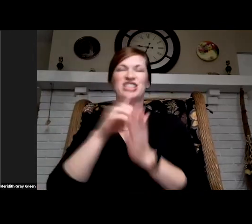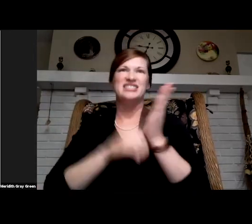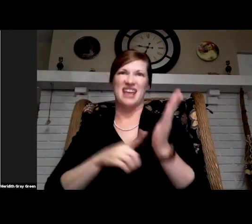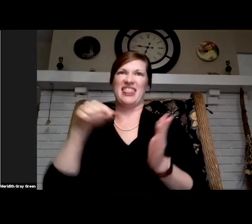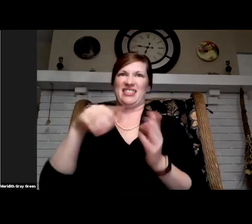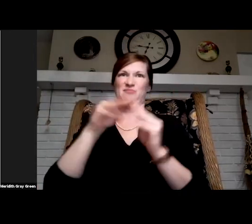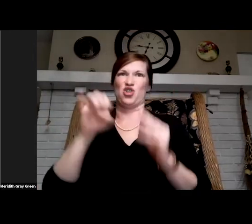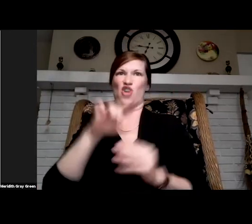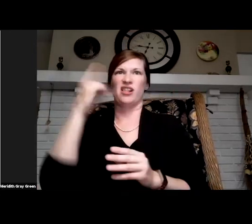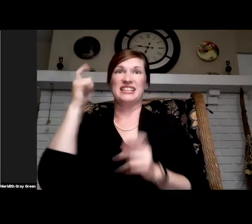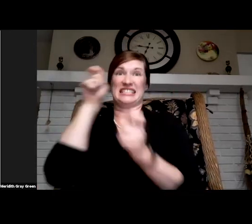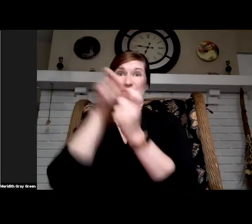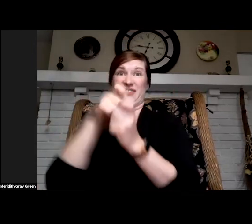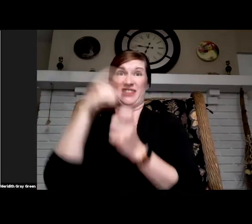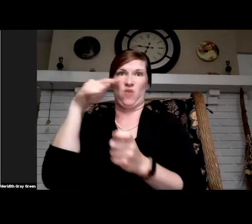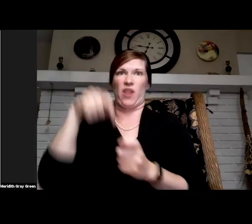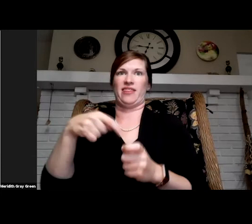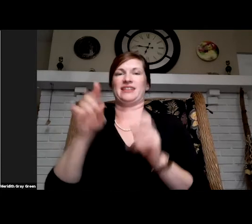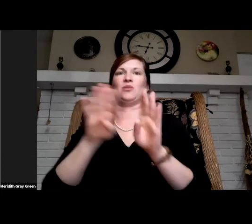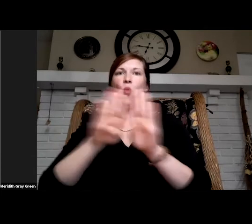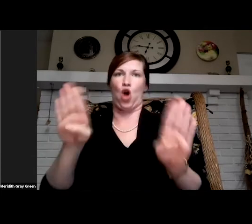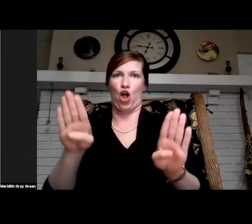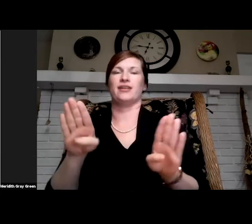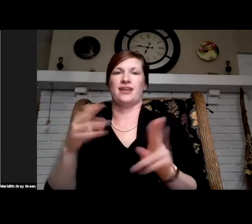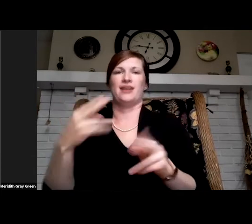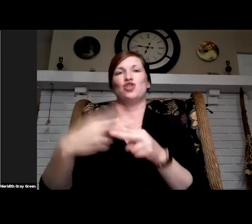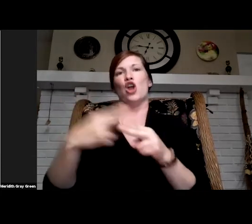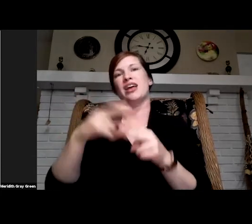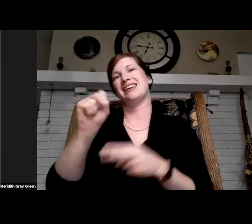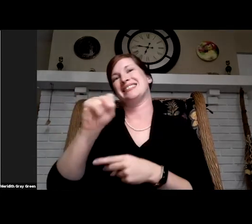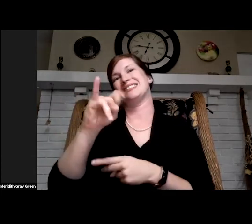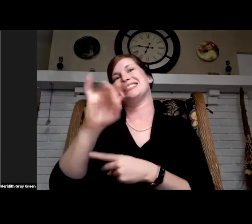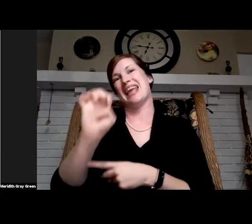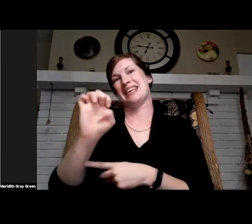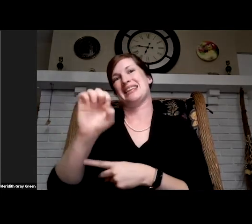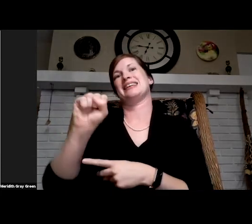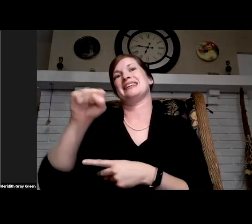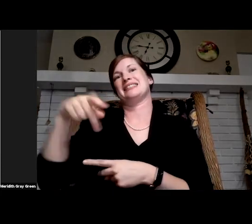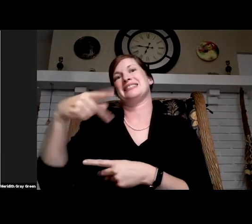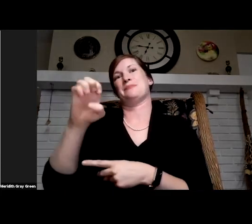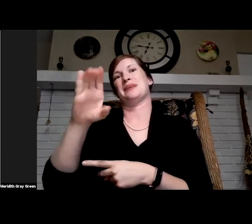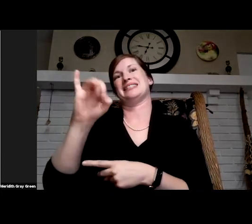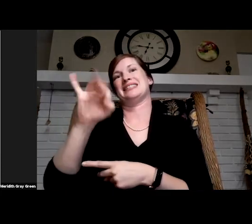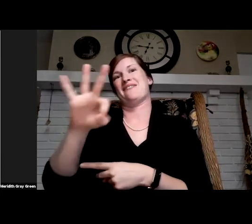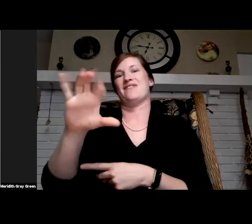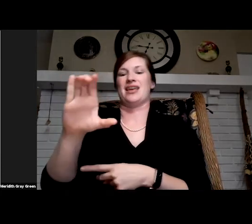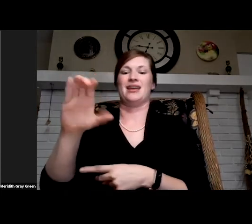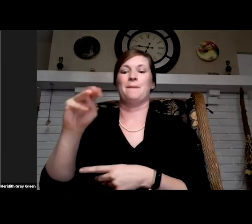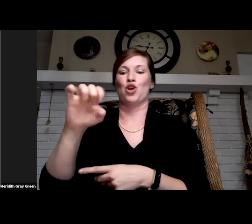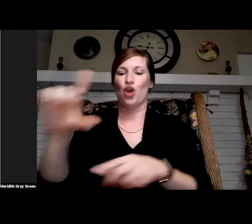very tall curved wall that's reflected there in this specific wall, and the ball is the silver